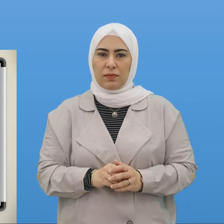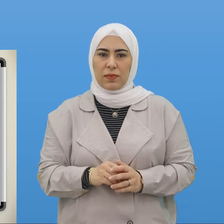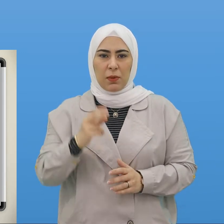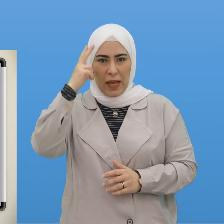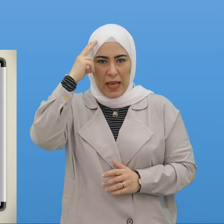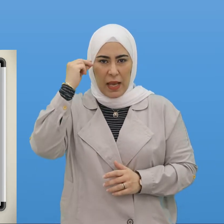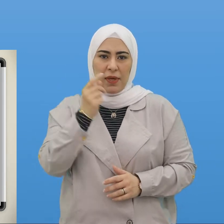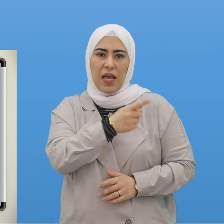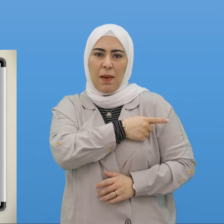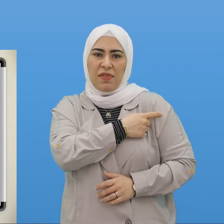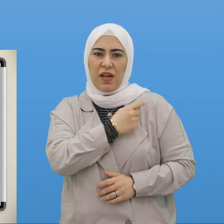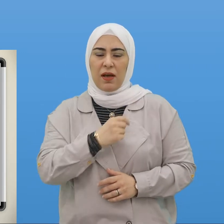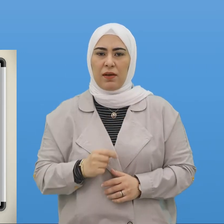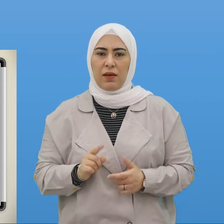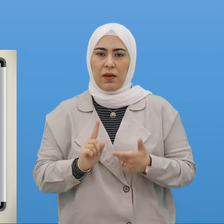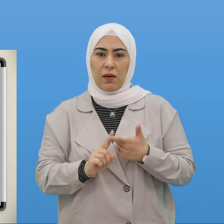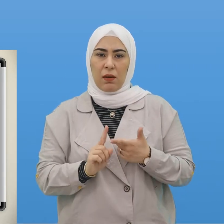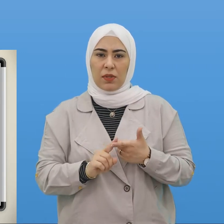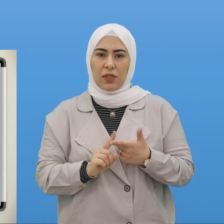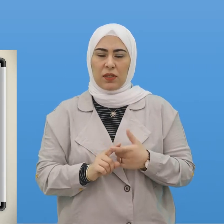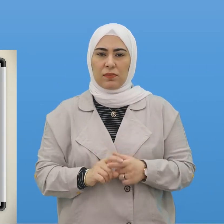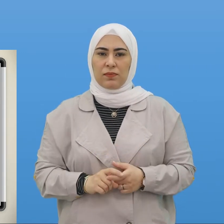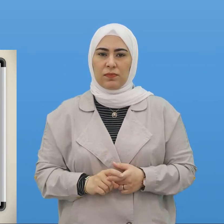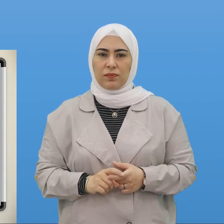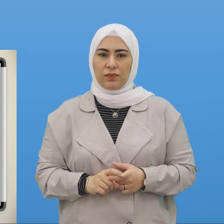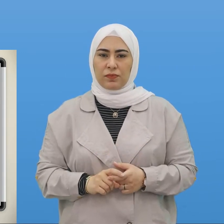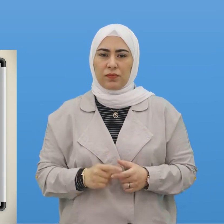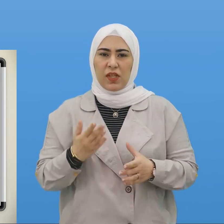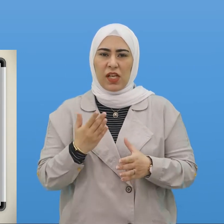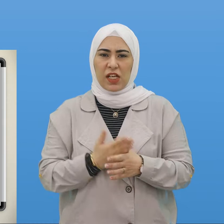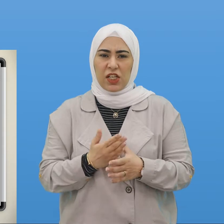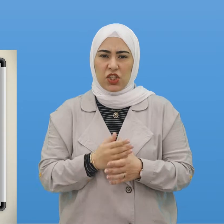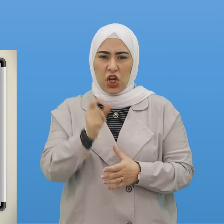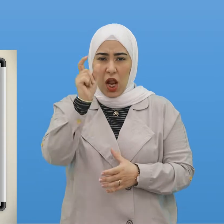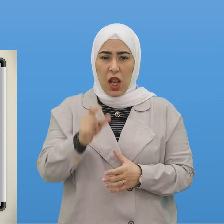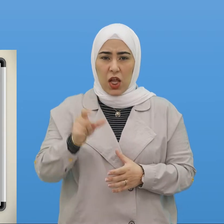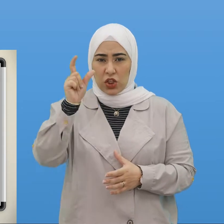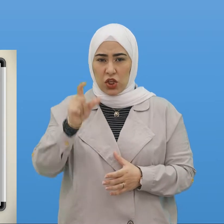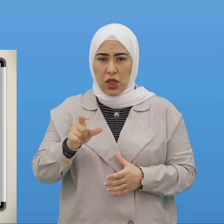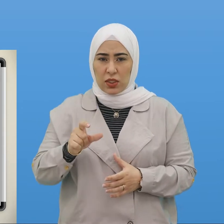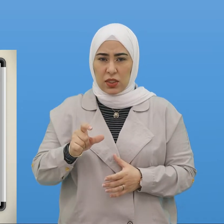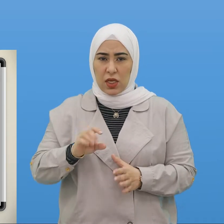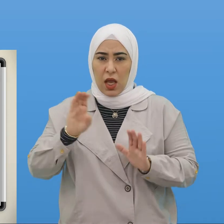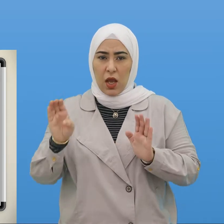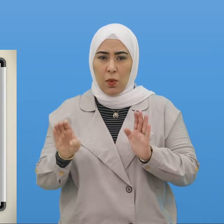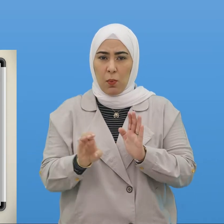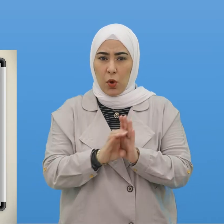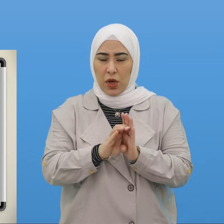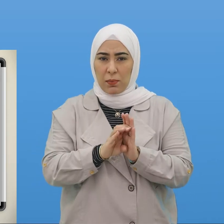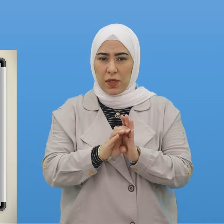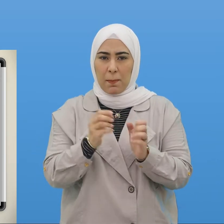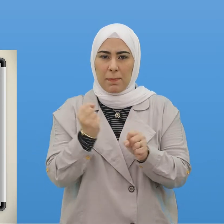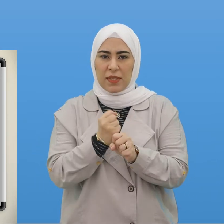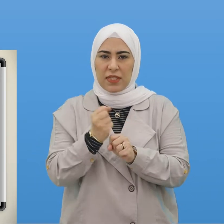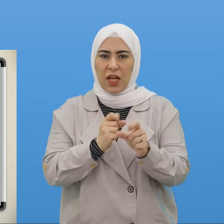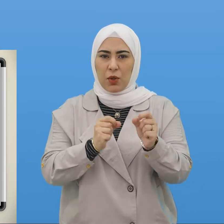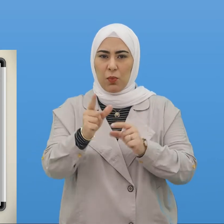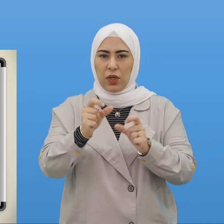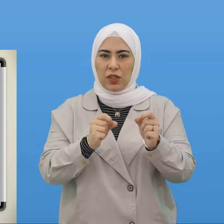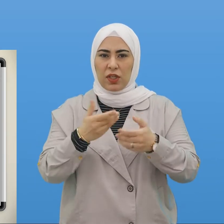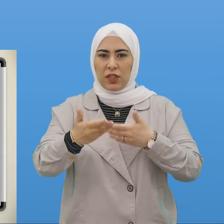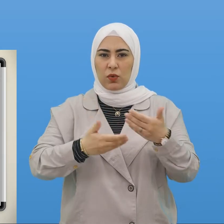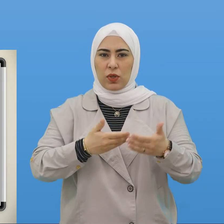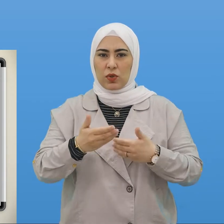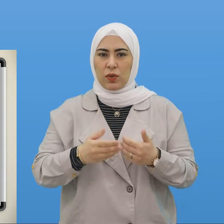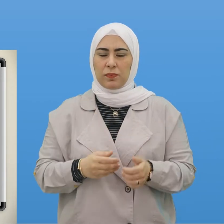want examples of the crimes. B. Why do criminals use the internet to communicate with each other? Let's